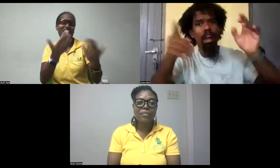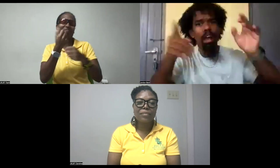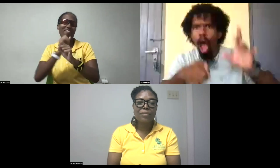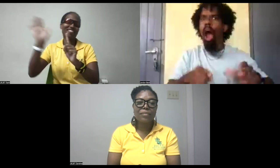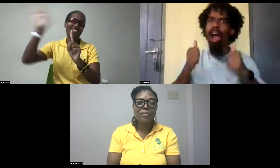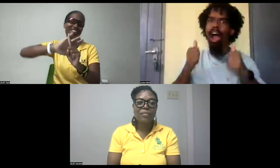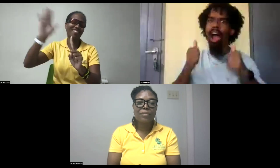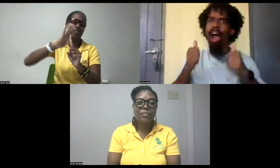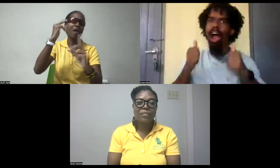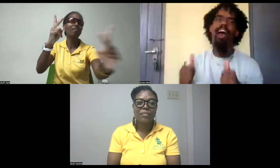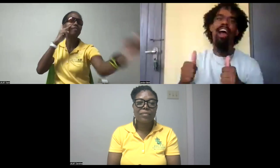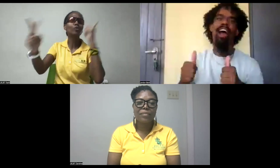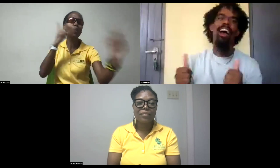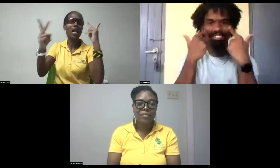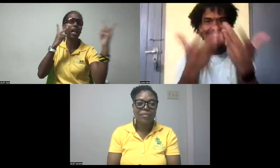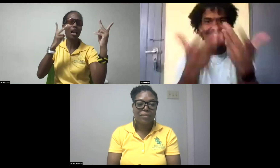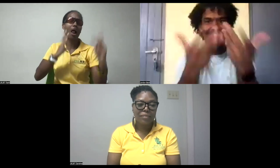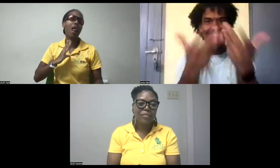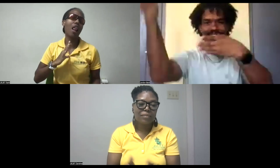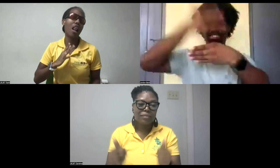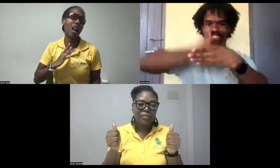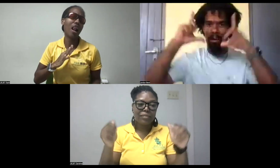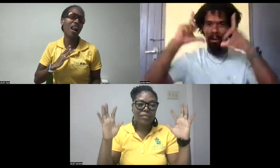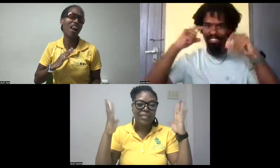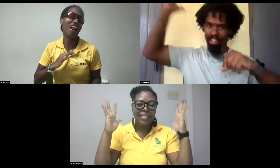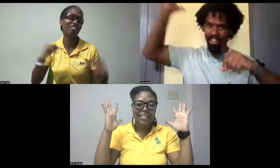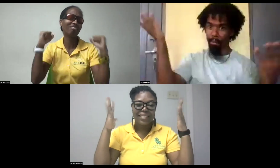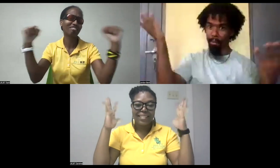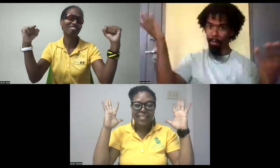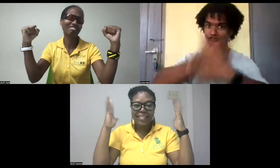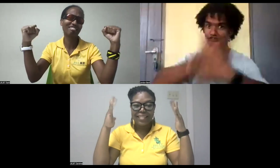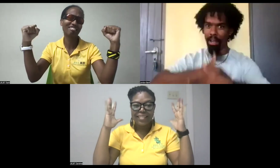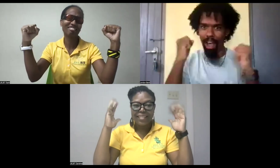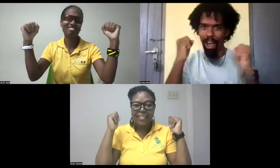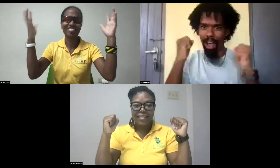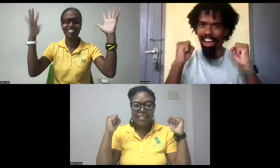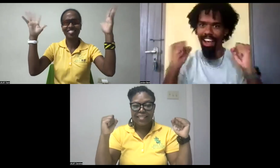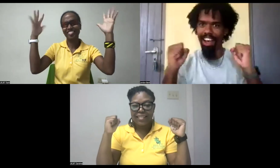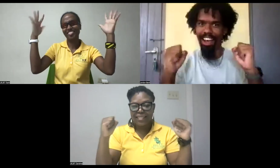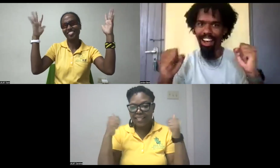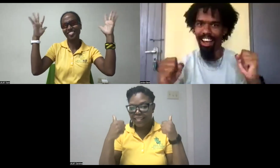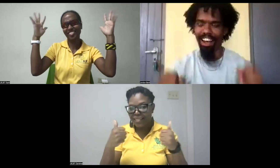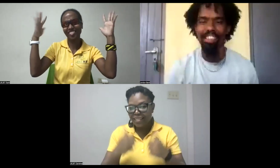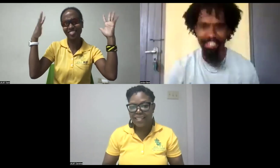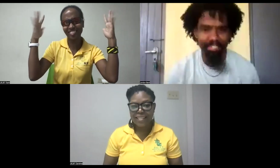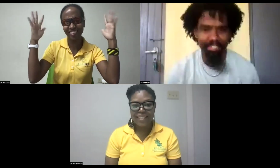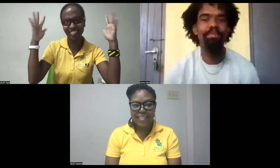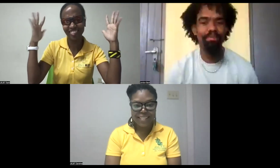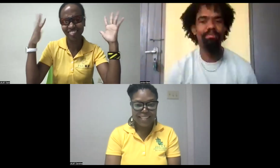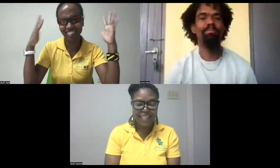And we got to partner with them for the background, for the graphics, and it was really awesome. So it was really